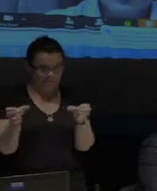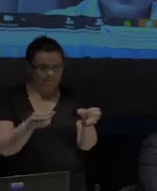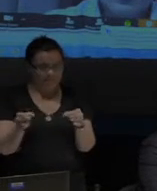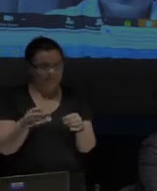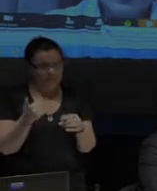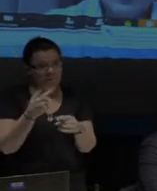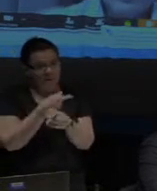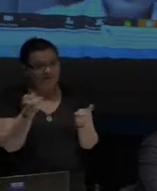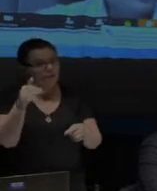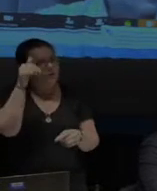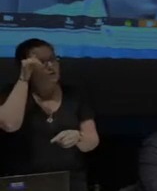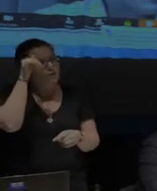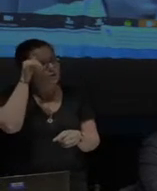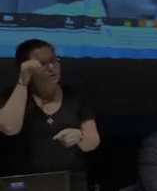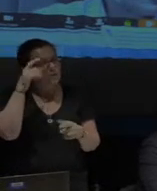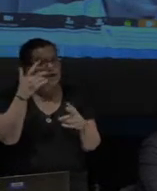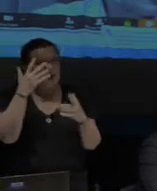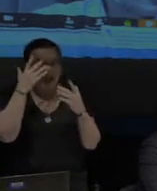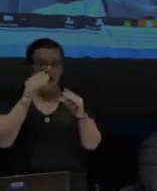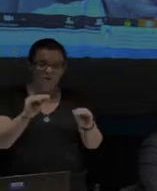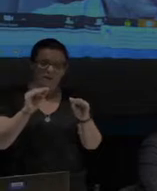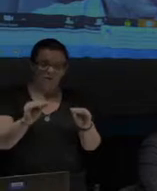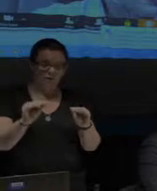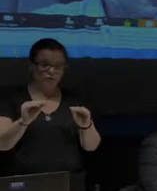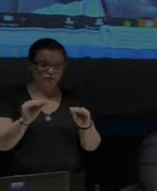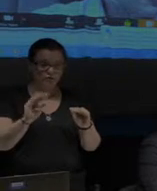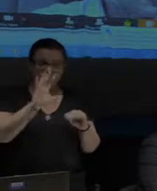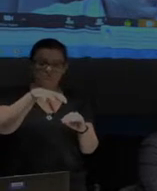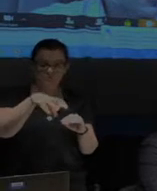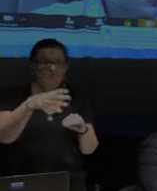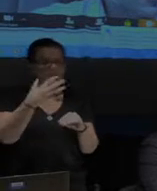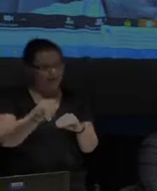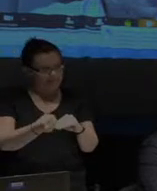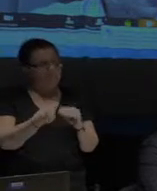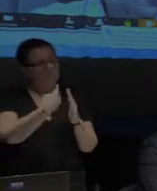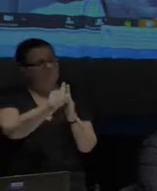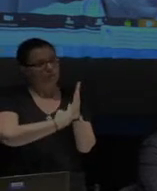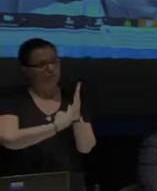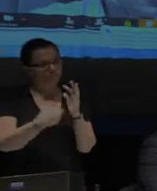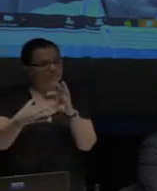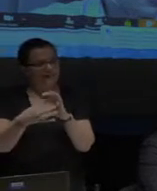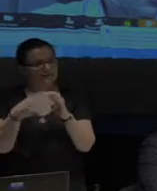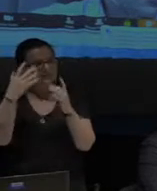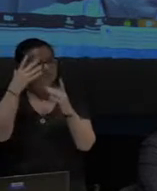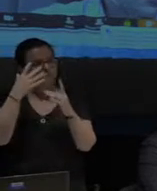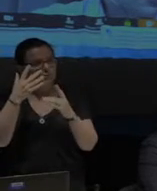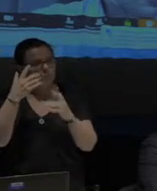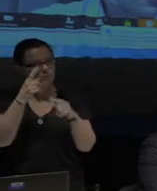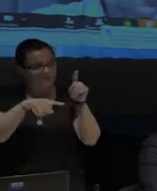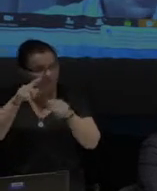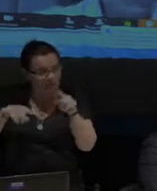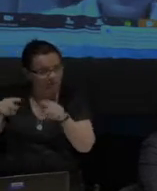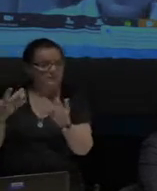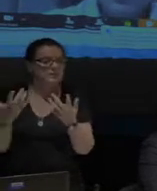know, educational settings are very famous for having policies on diversity and policies